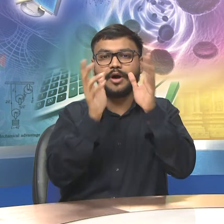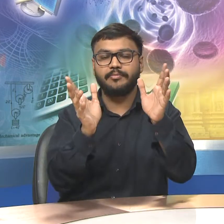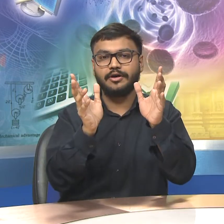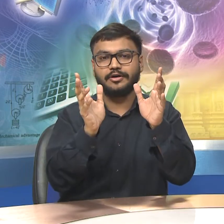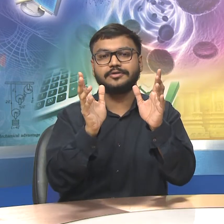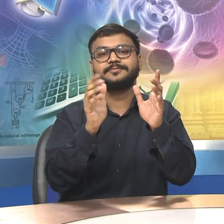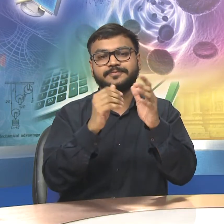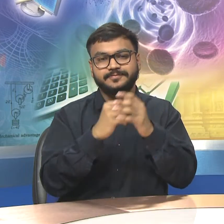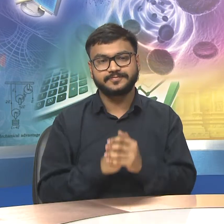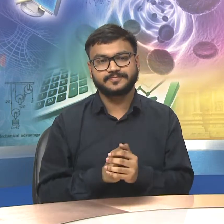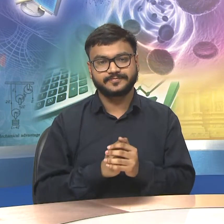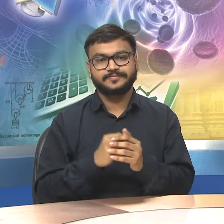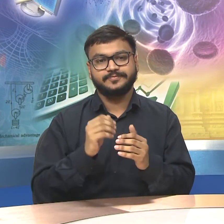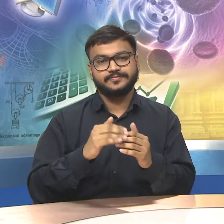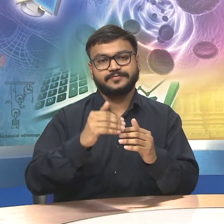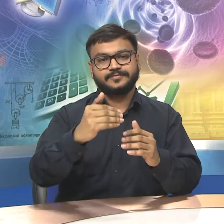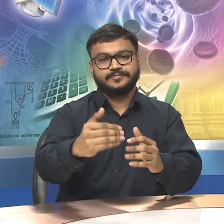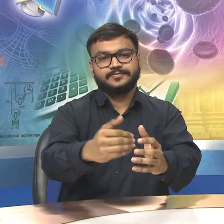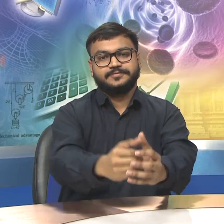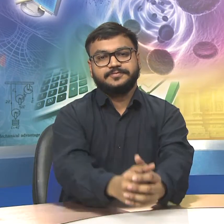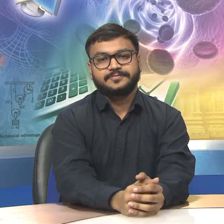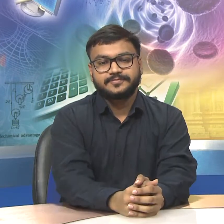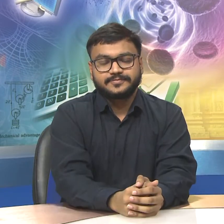sign did not understand.